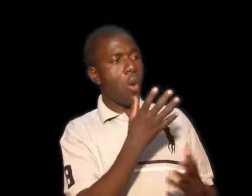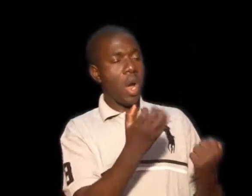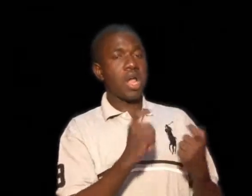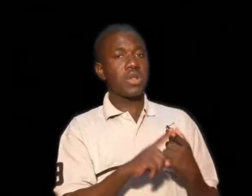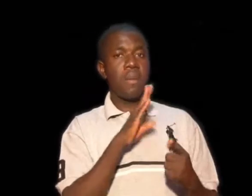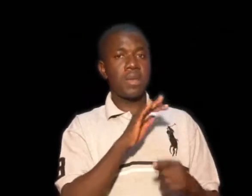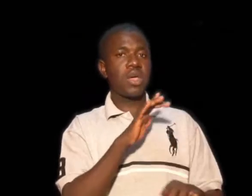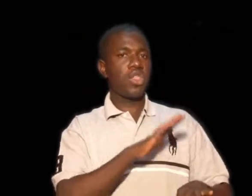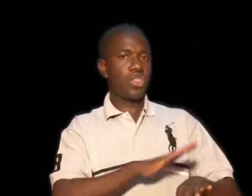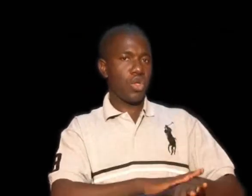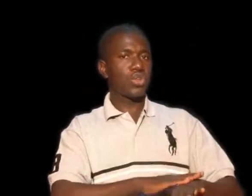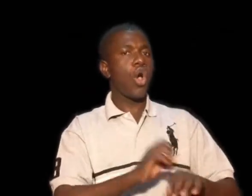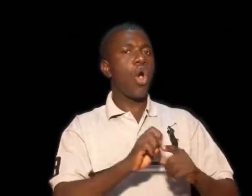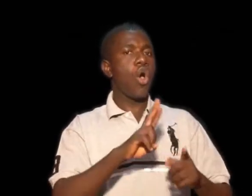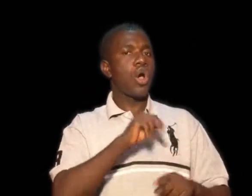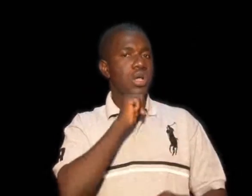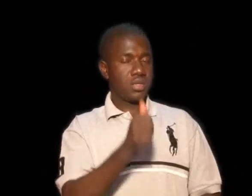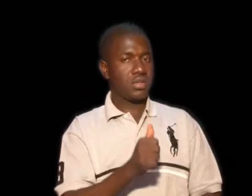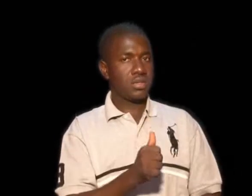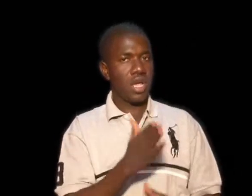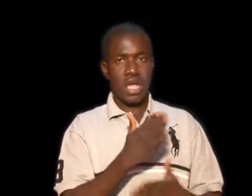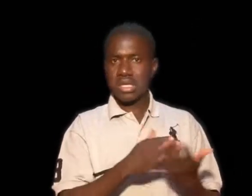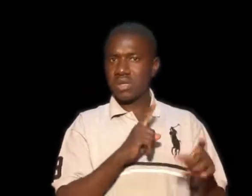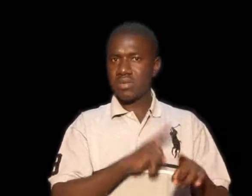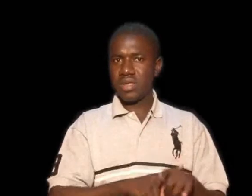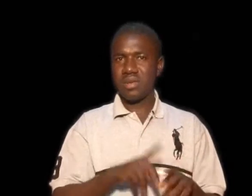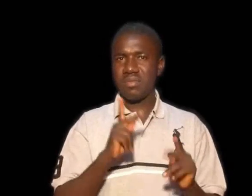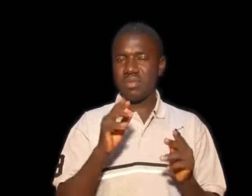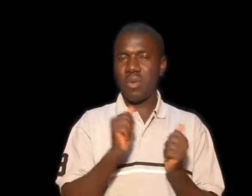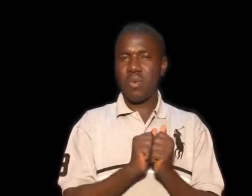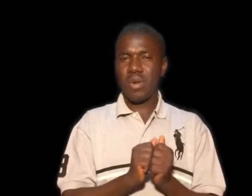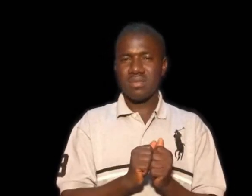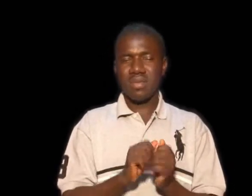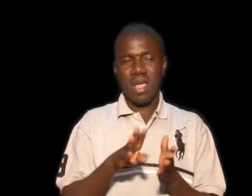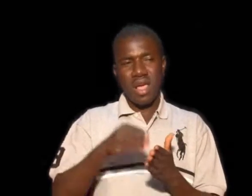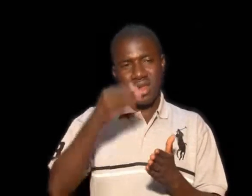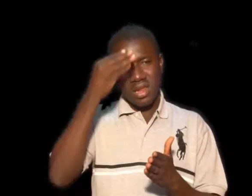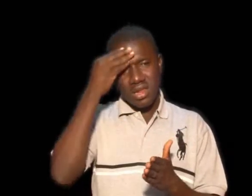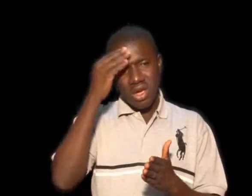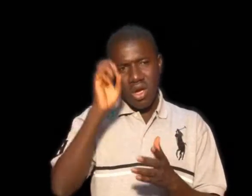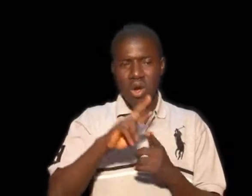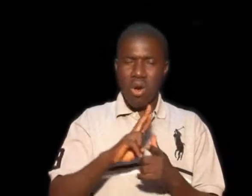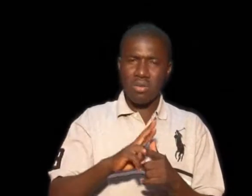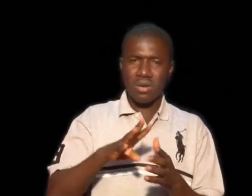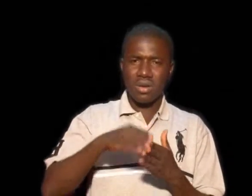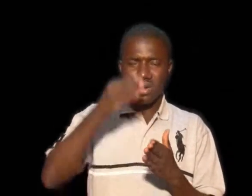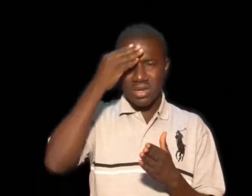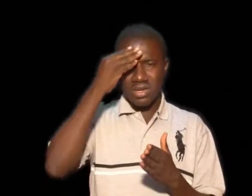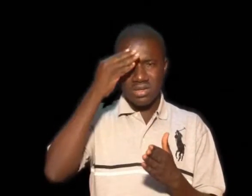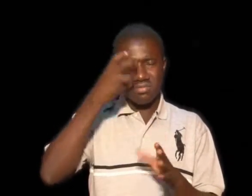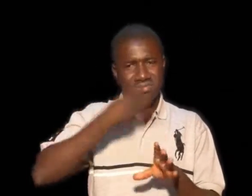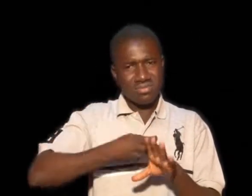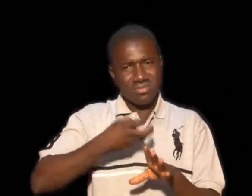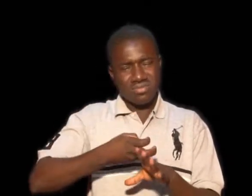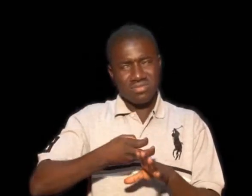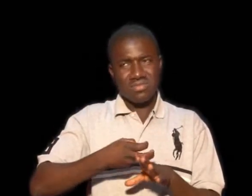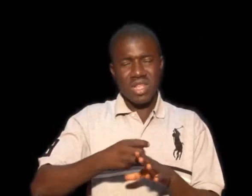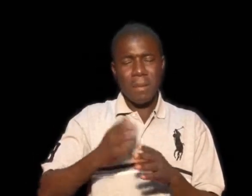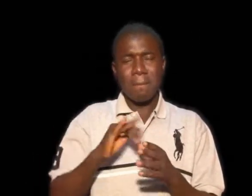not he or she likes to be touched. Sometimes, people with learning or intellectual difficulties may behave